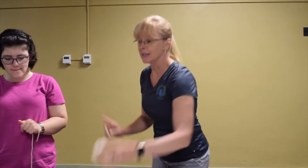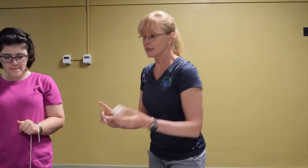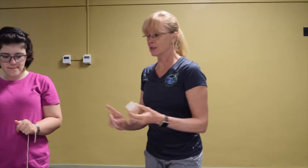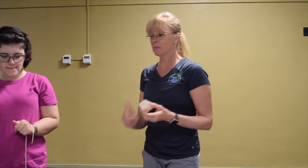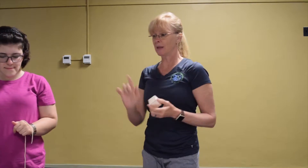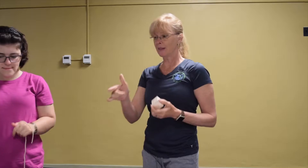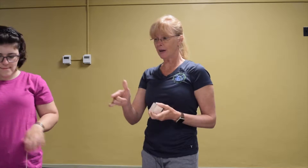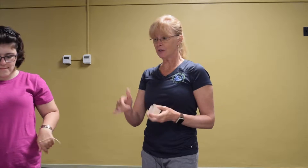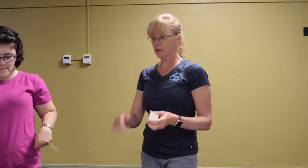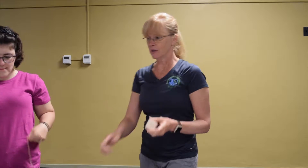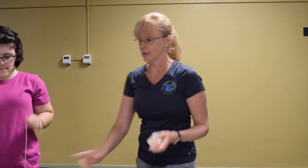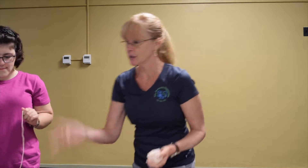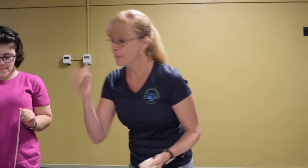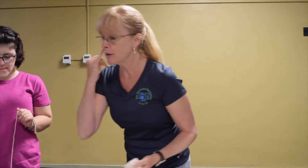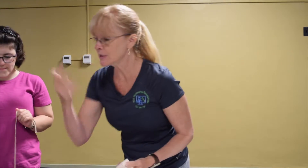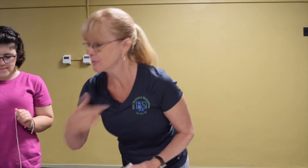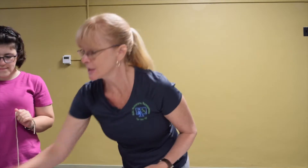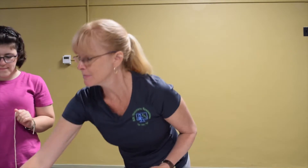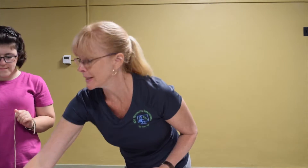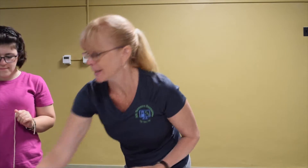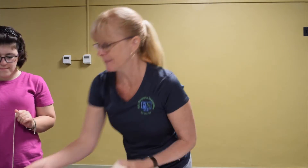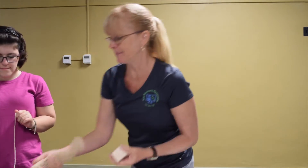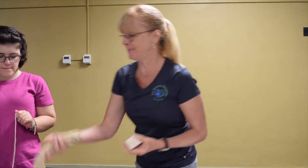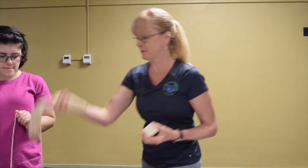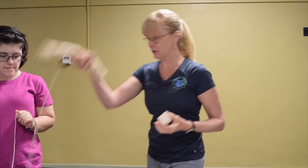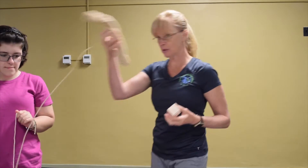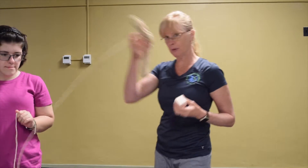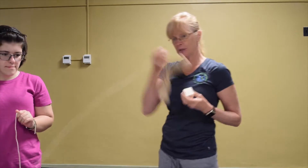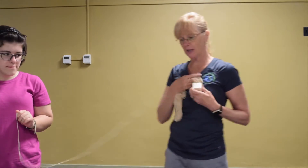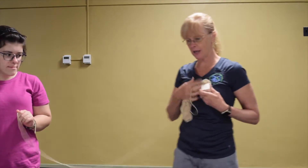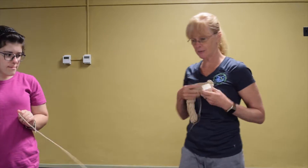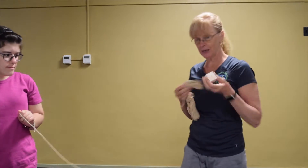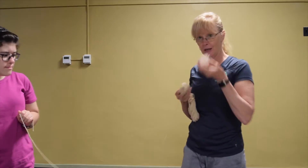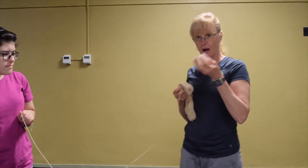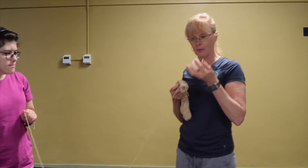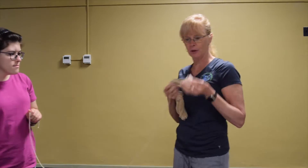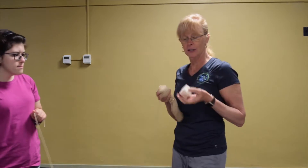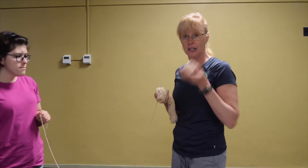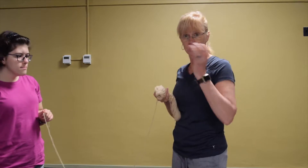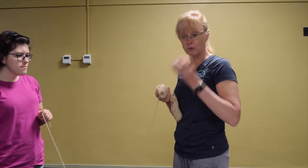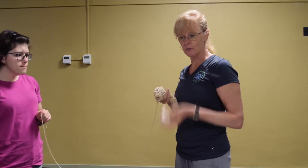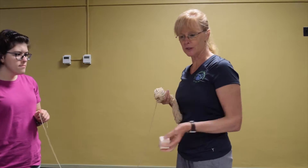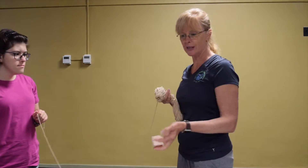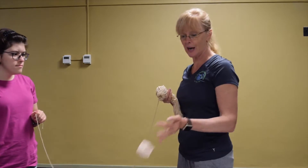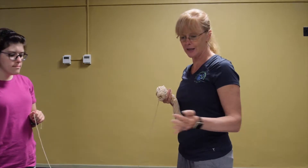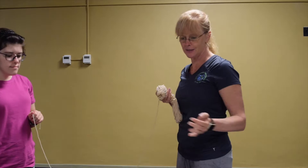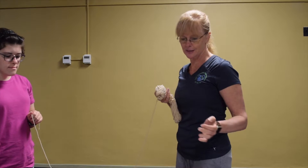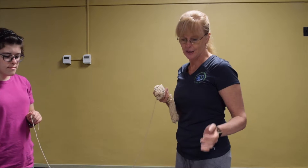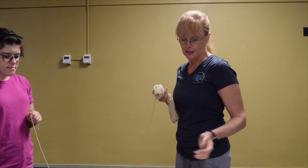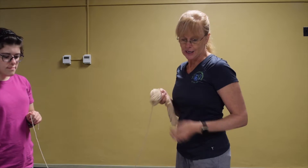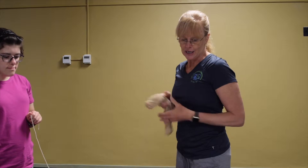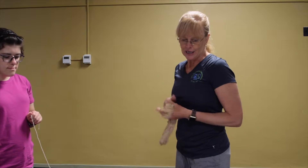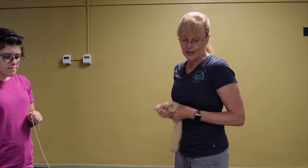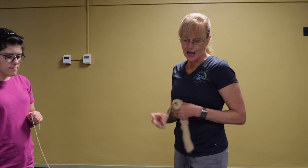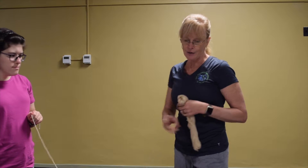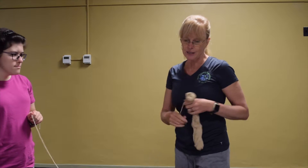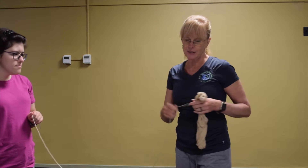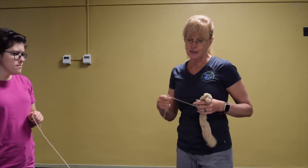gets to be their turn, and suppose it was me. So suppose it came to me, the teacher rolls the dice. Now it